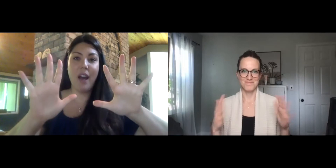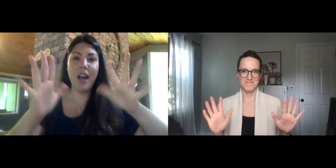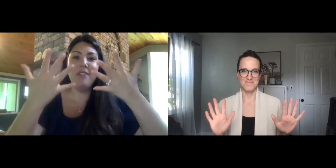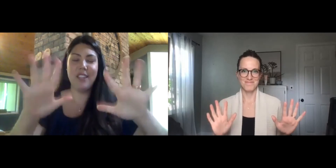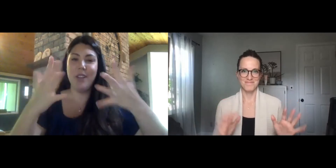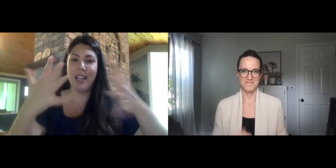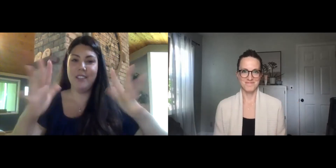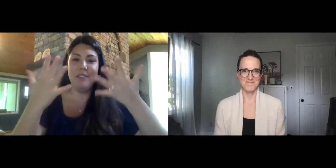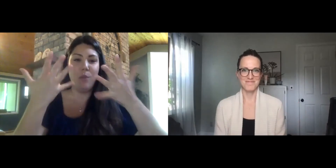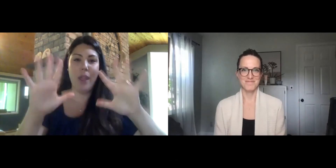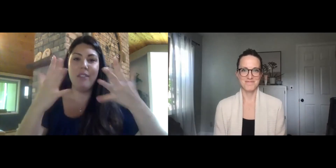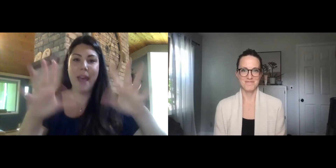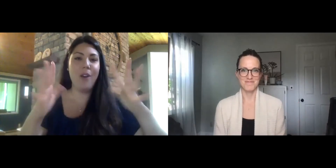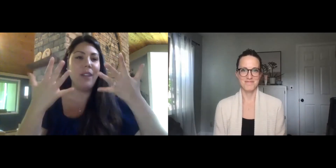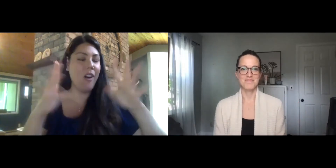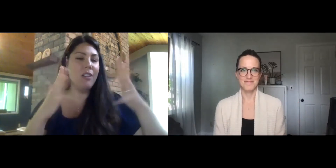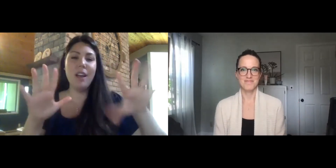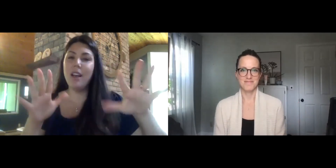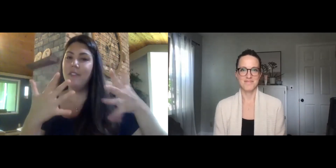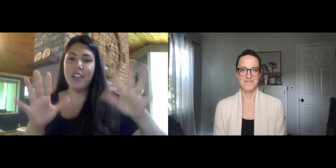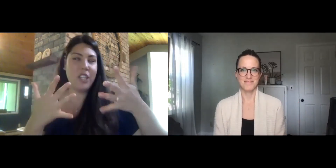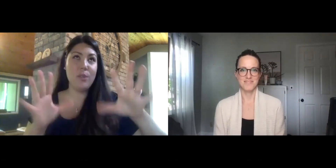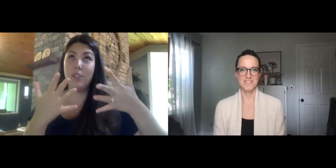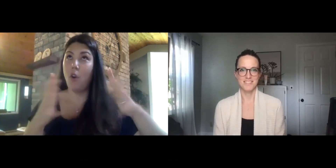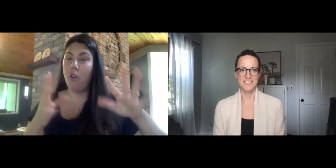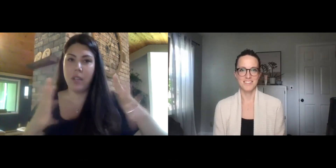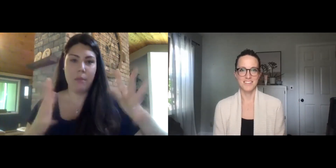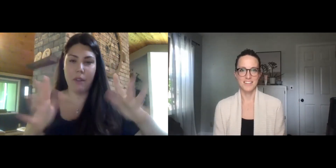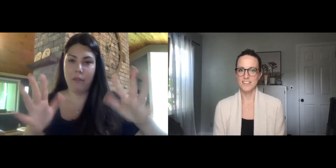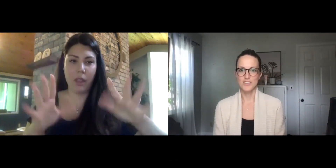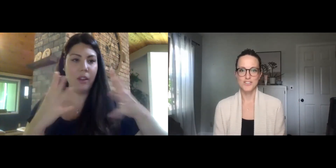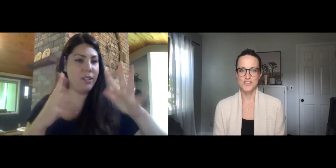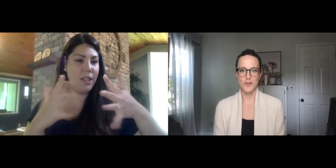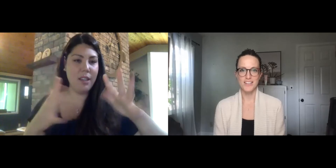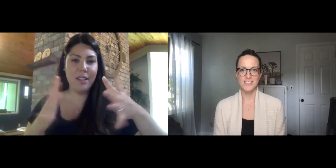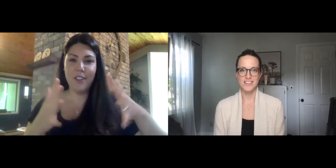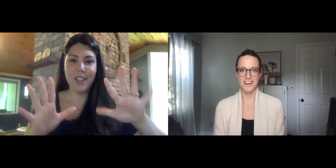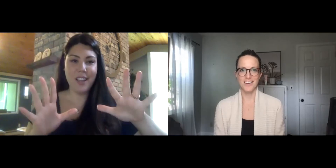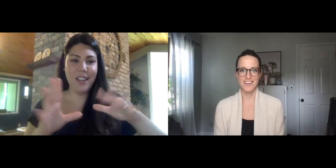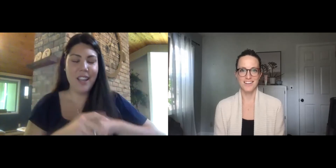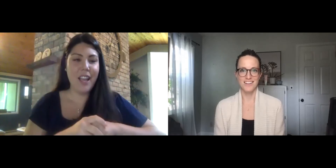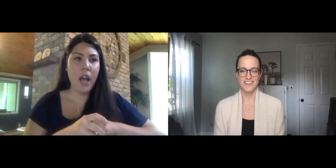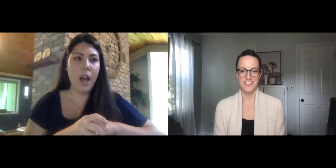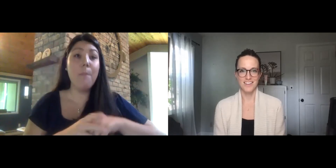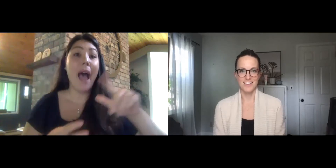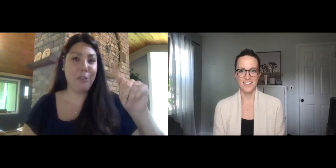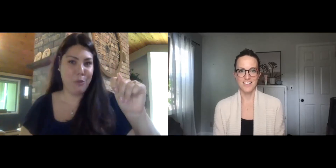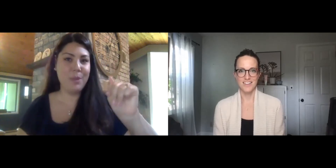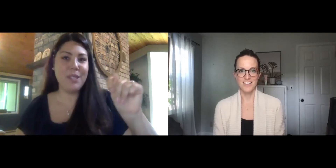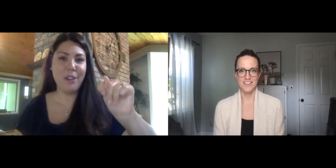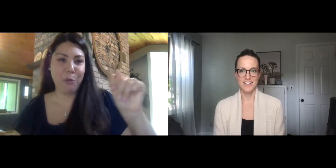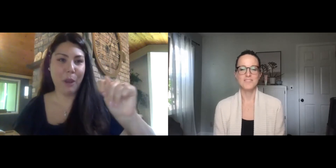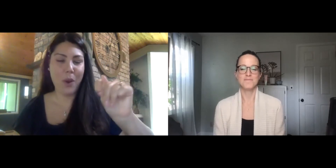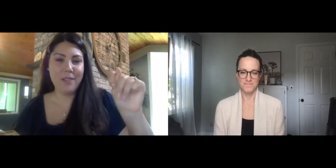number 5s and you kind of wave them out like all done, finished. I use this all the time for everything. So nice. Yeah.